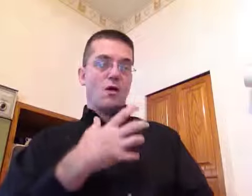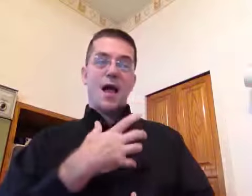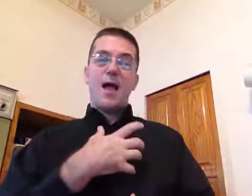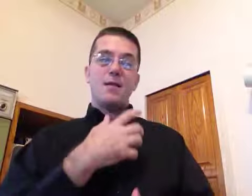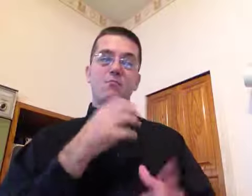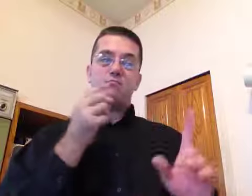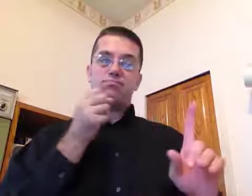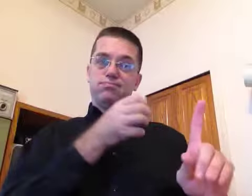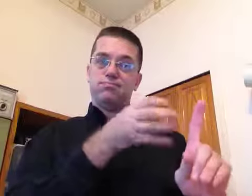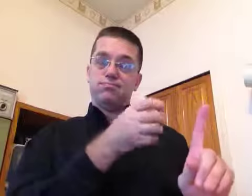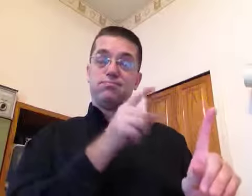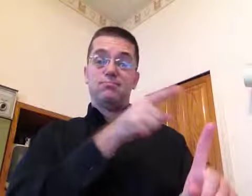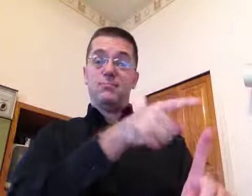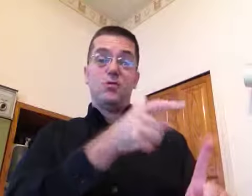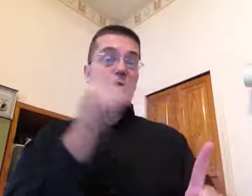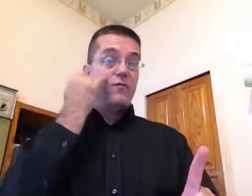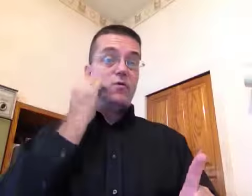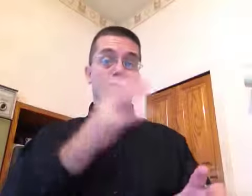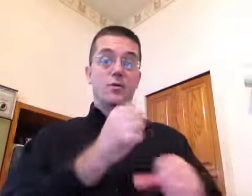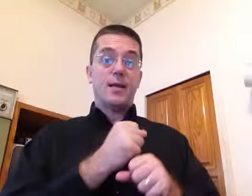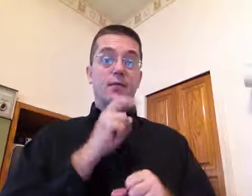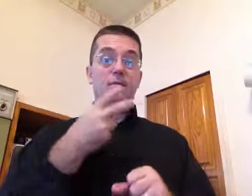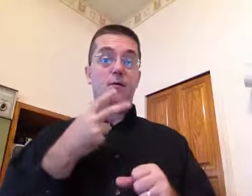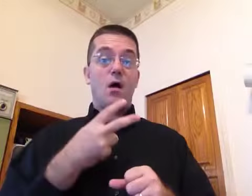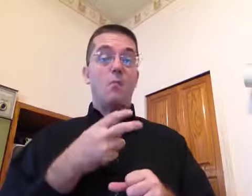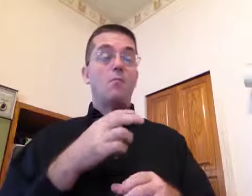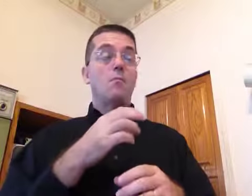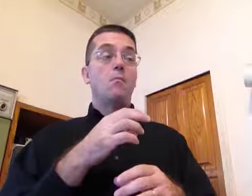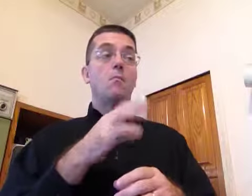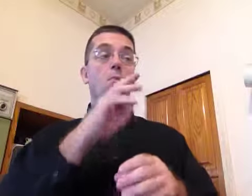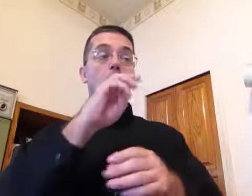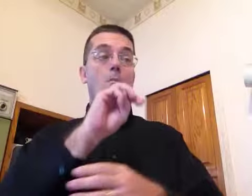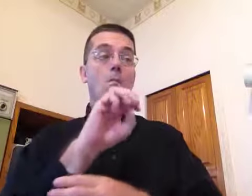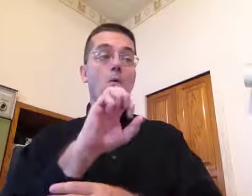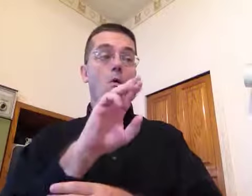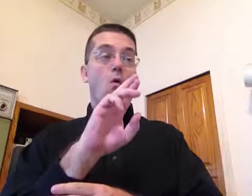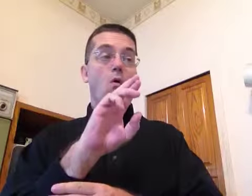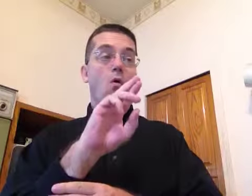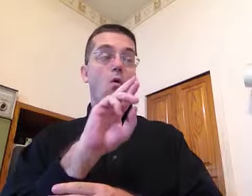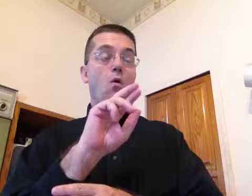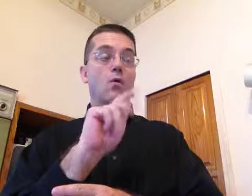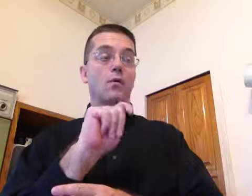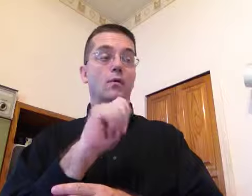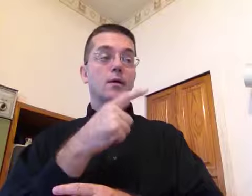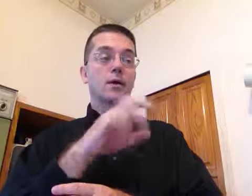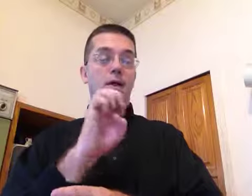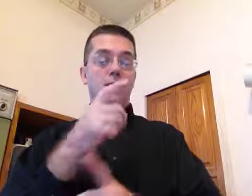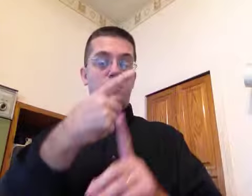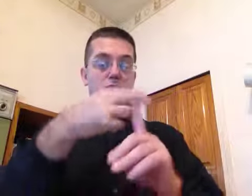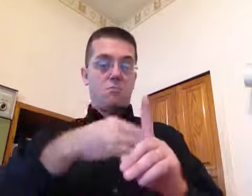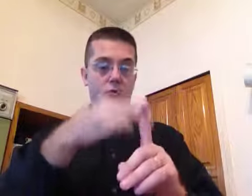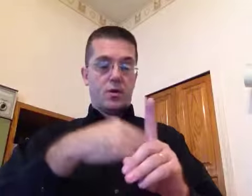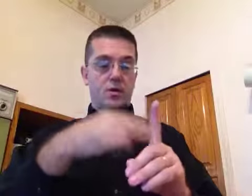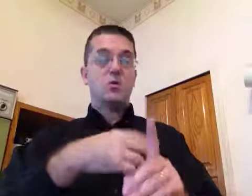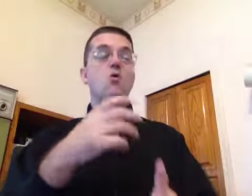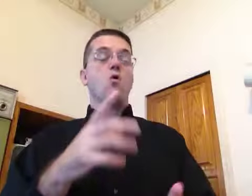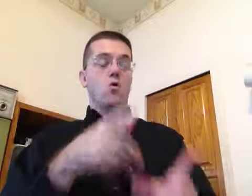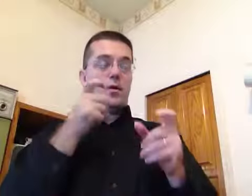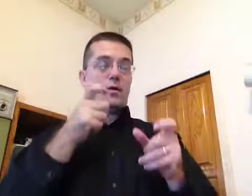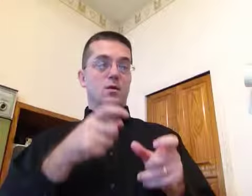quickly. Meaning that you start with the idea of a 15-year fixed rate